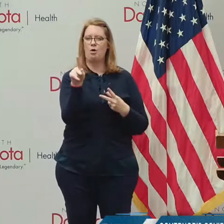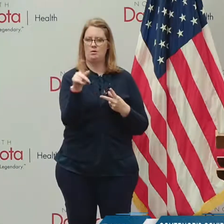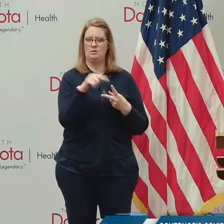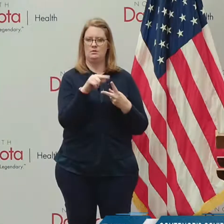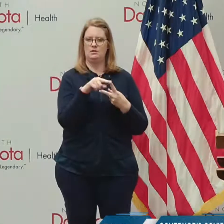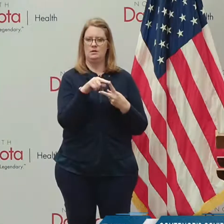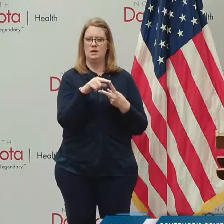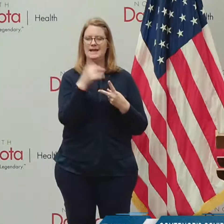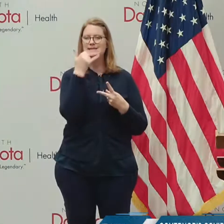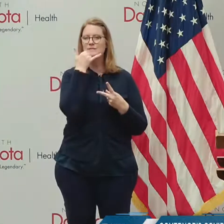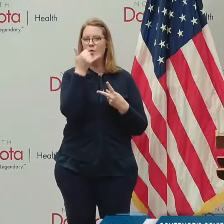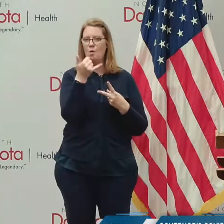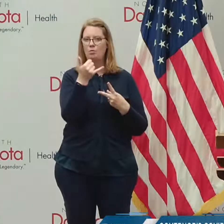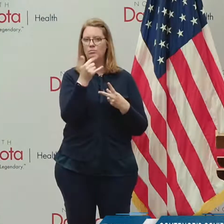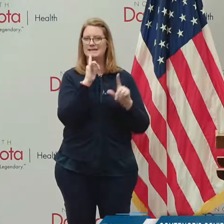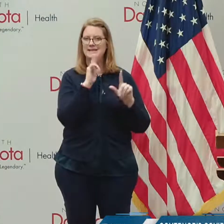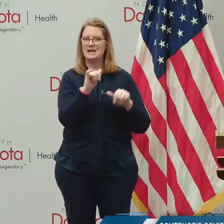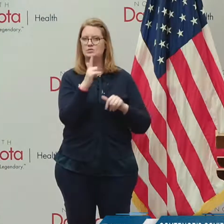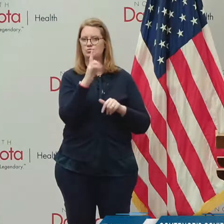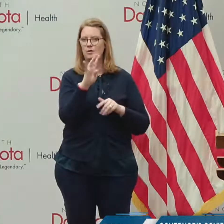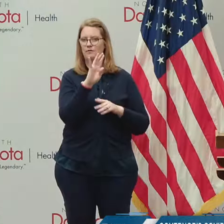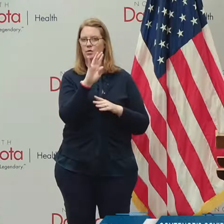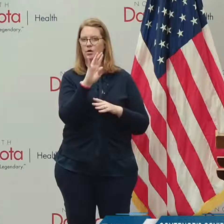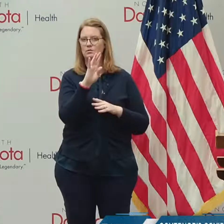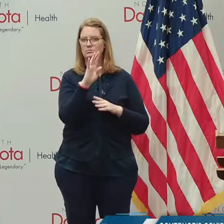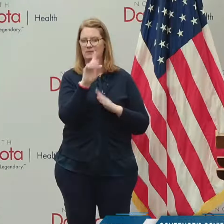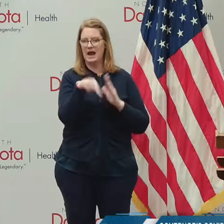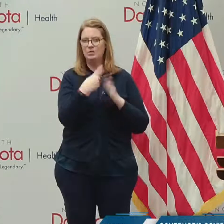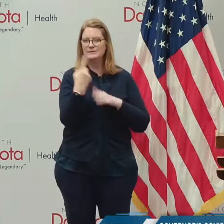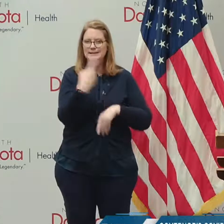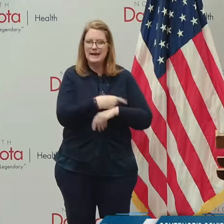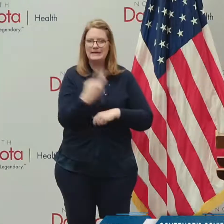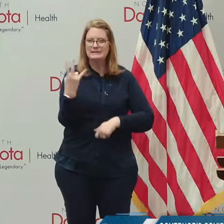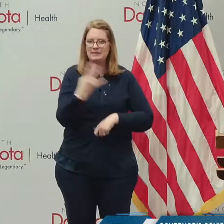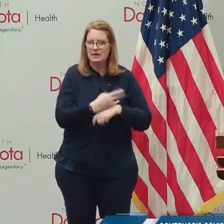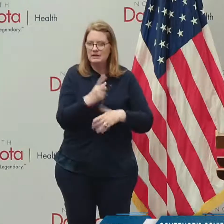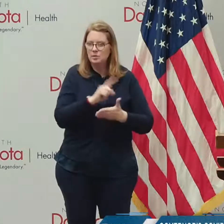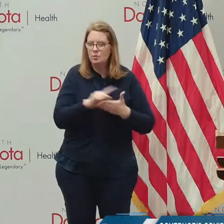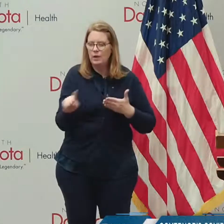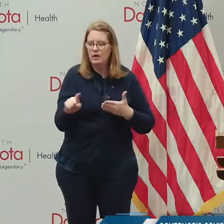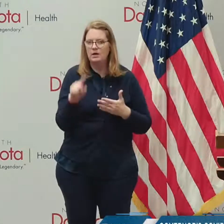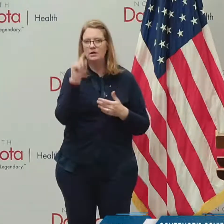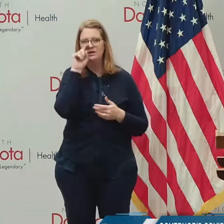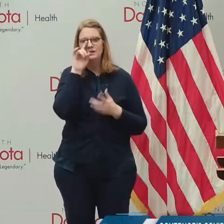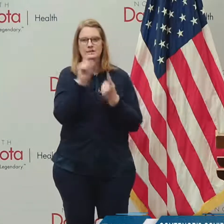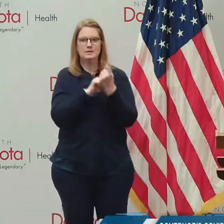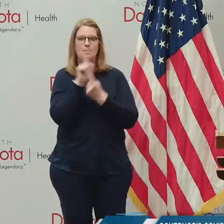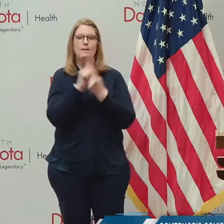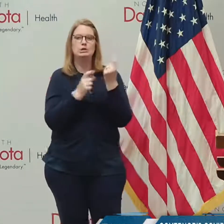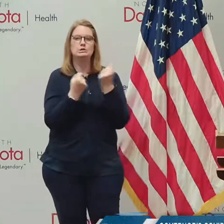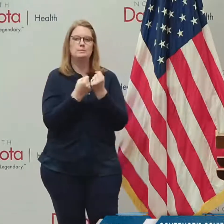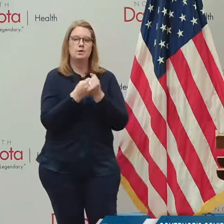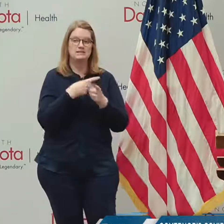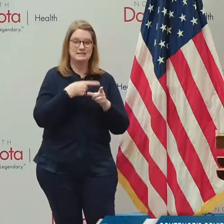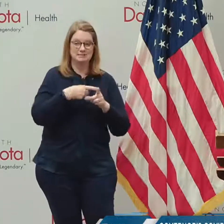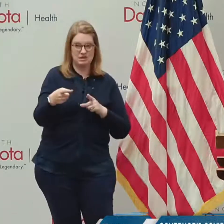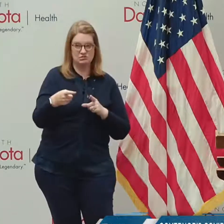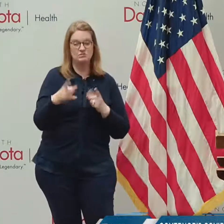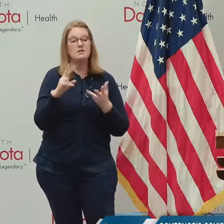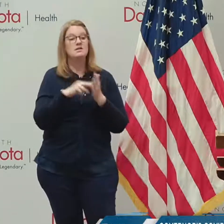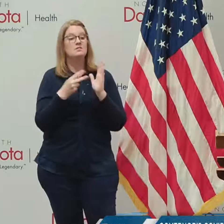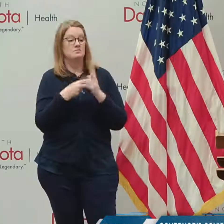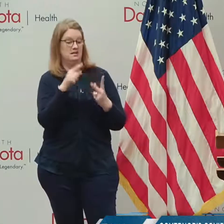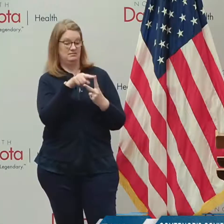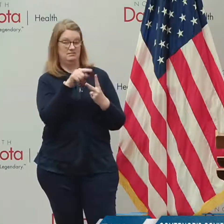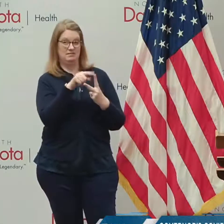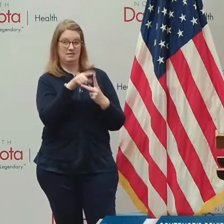that is answered 24 hours a day, 7 days a week by peer support specialists. These are people with lived experience with the disease of addiction and